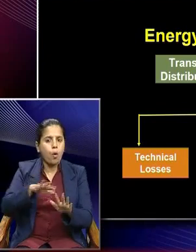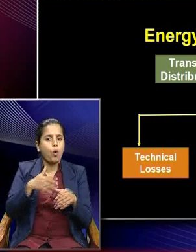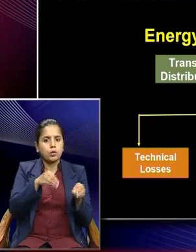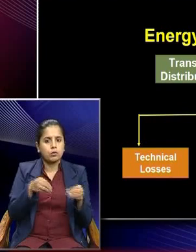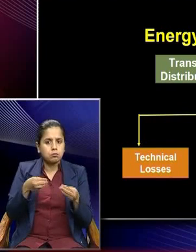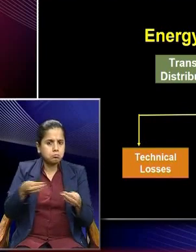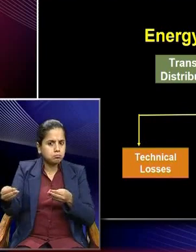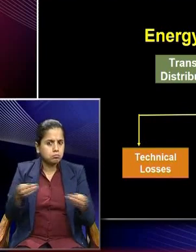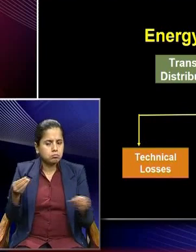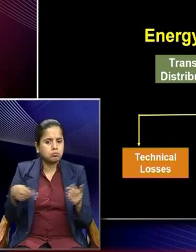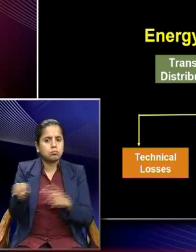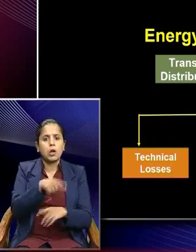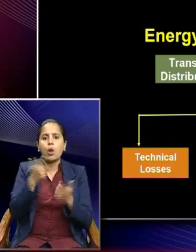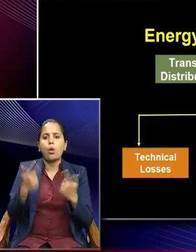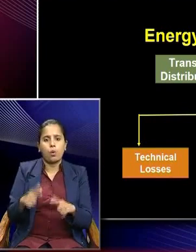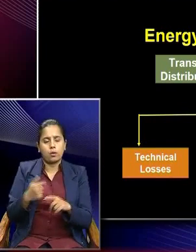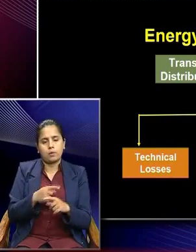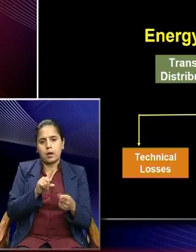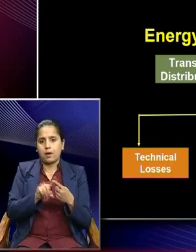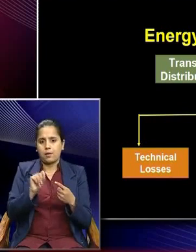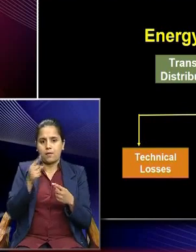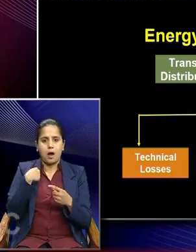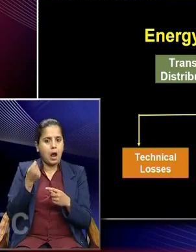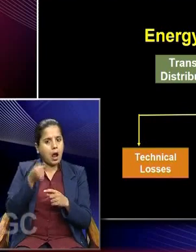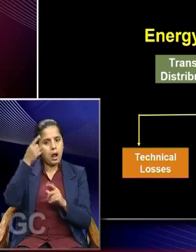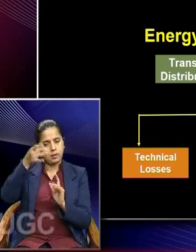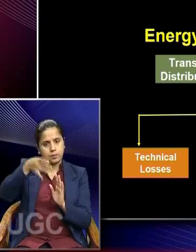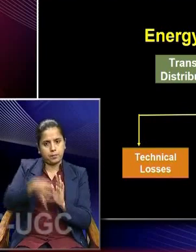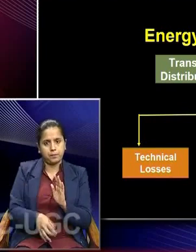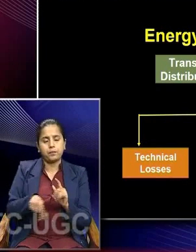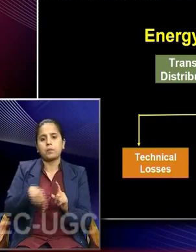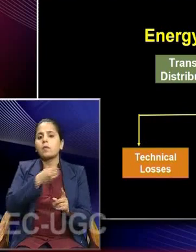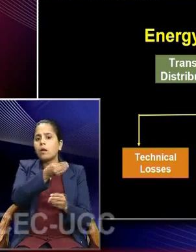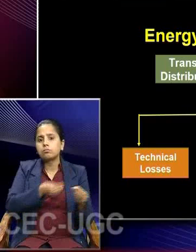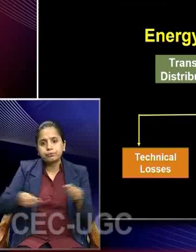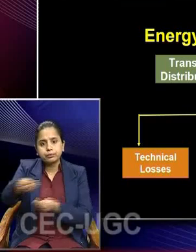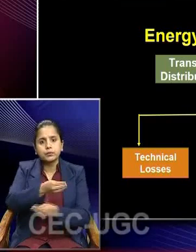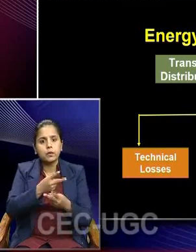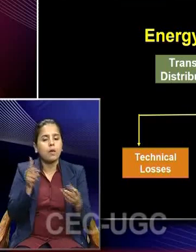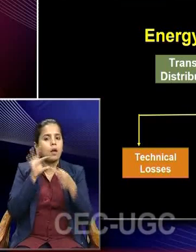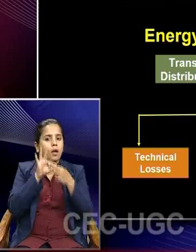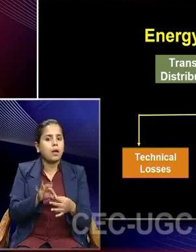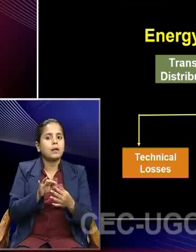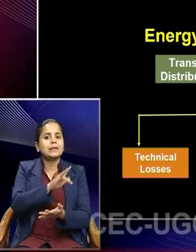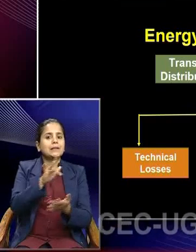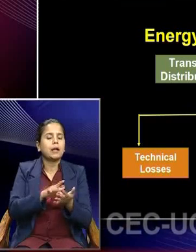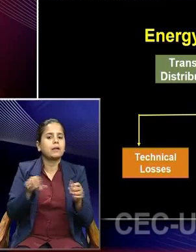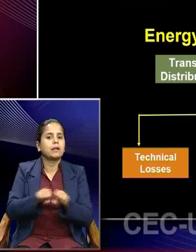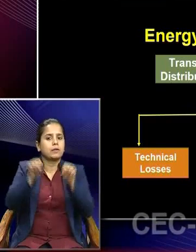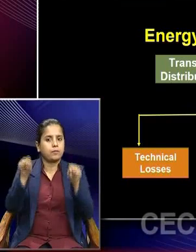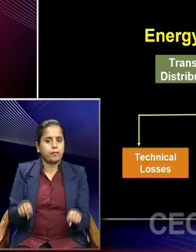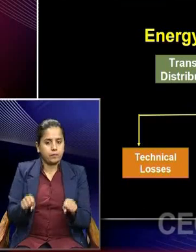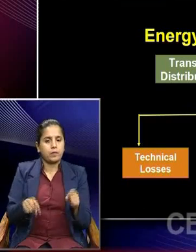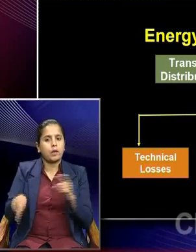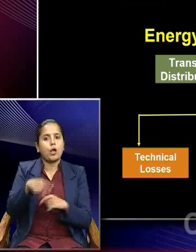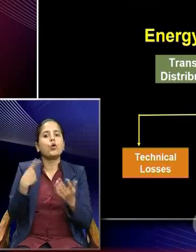just first understand in detail the transmission distribution losses associated with the centralized system of